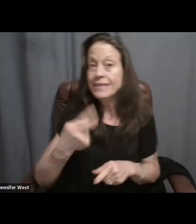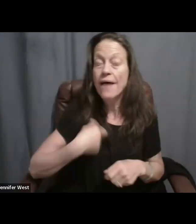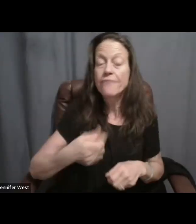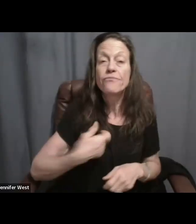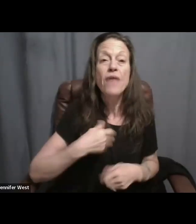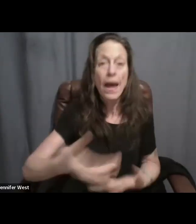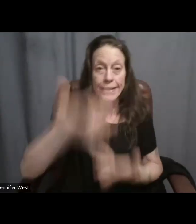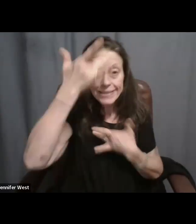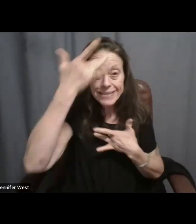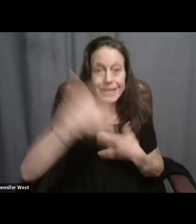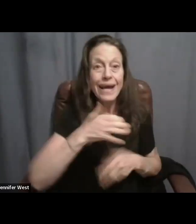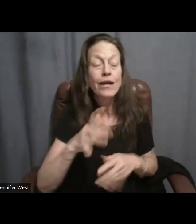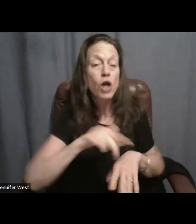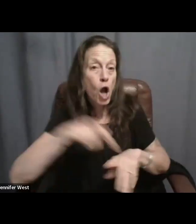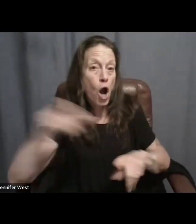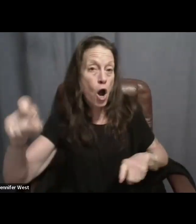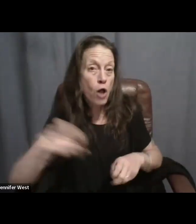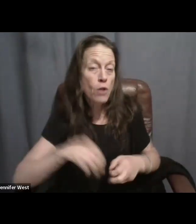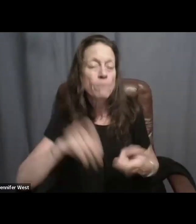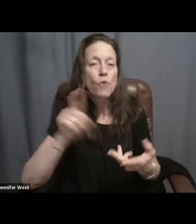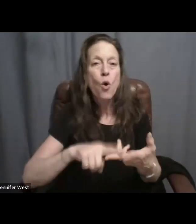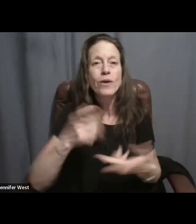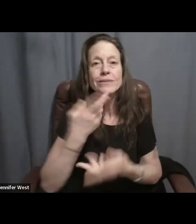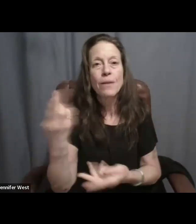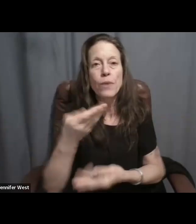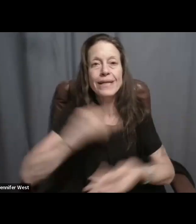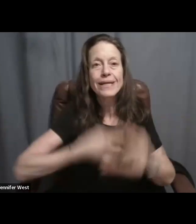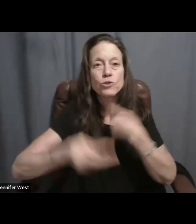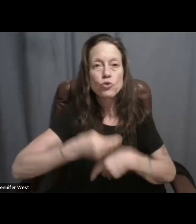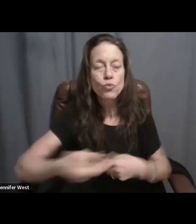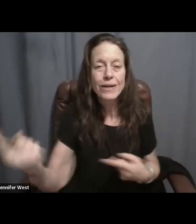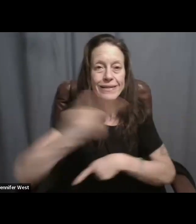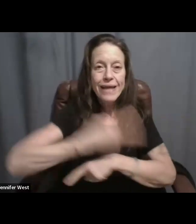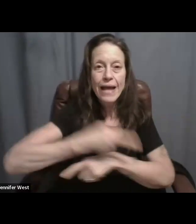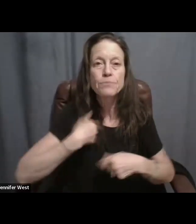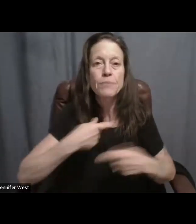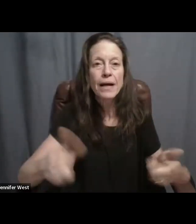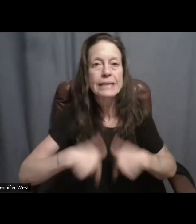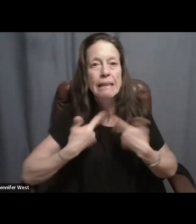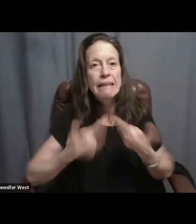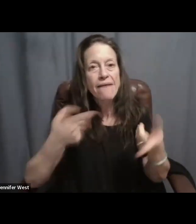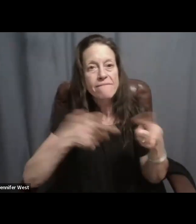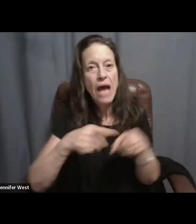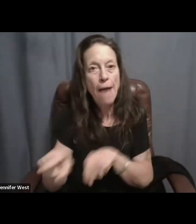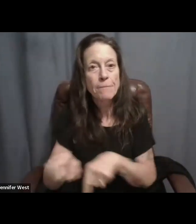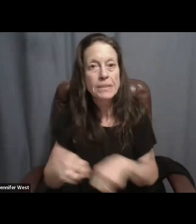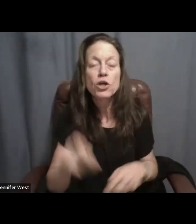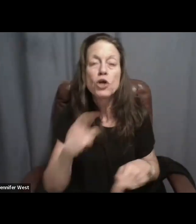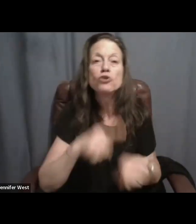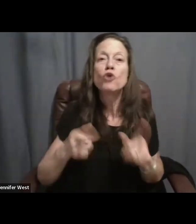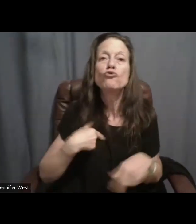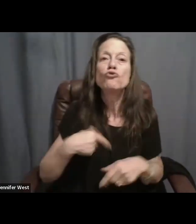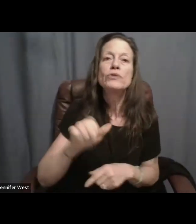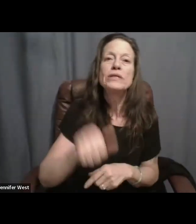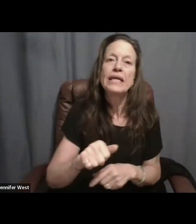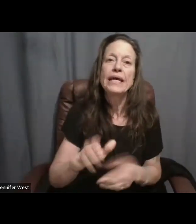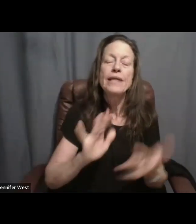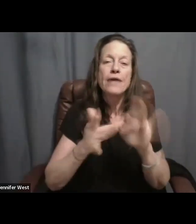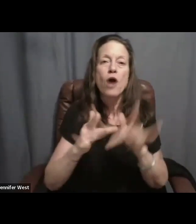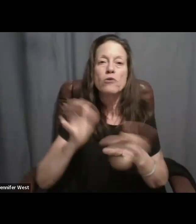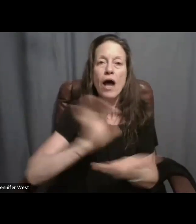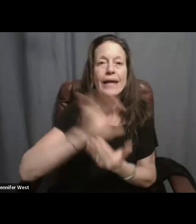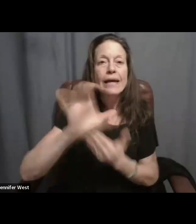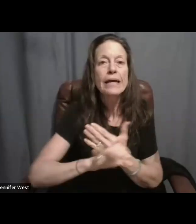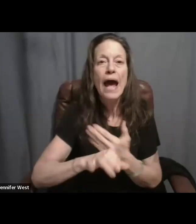somebody needs to trade days. So you need to have a tool that all the staff can go on